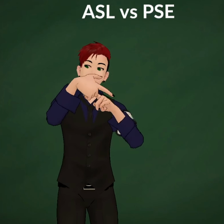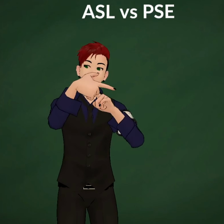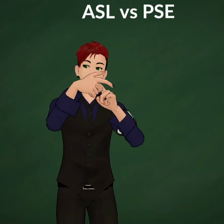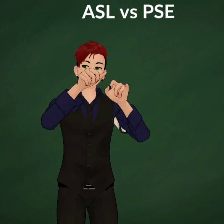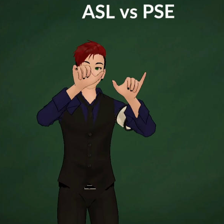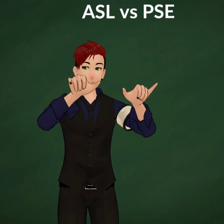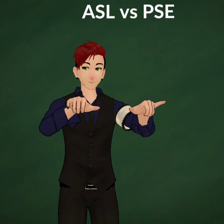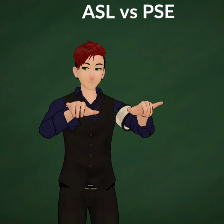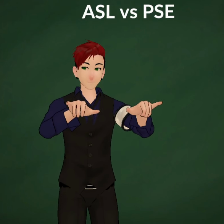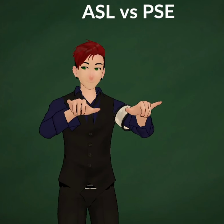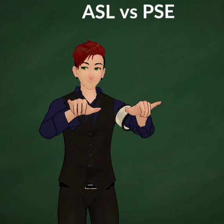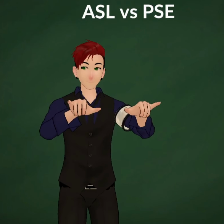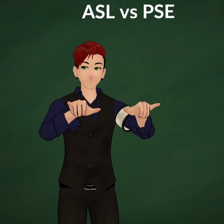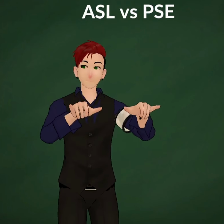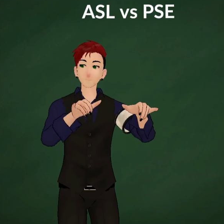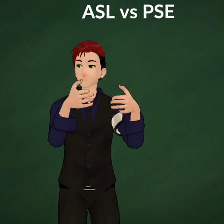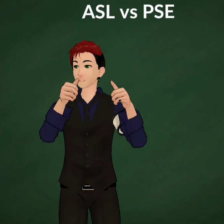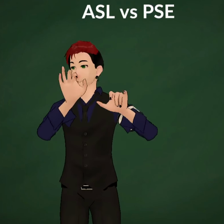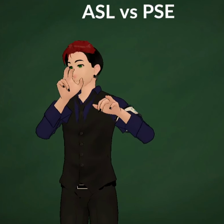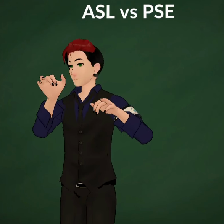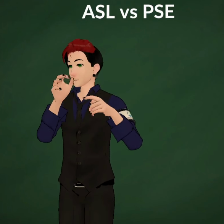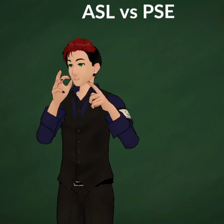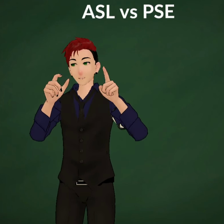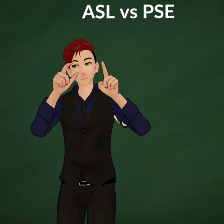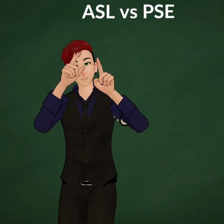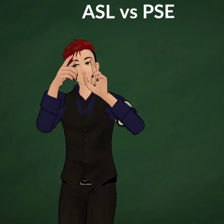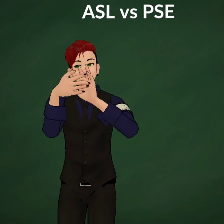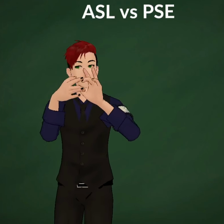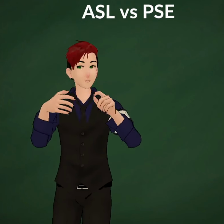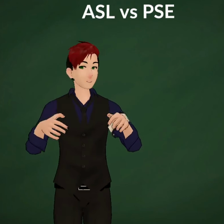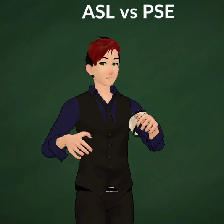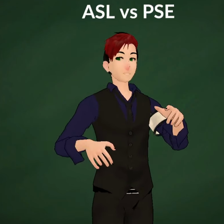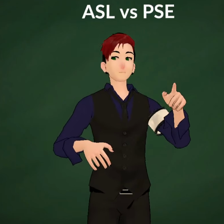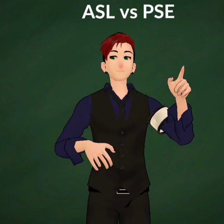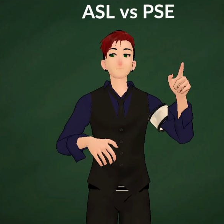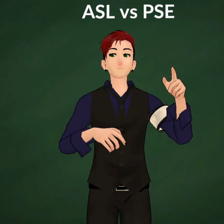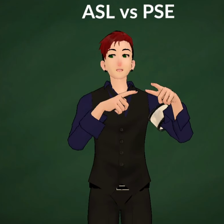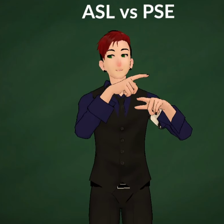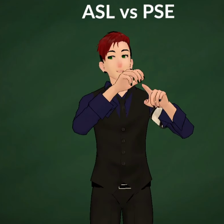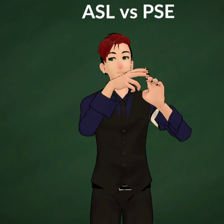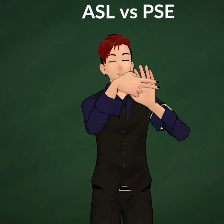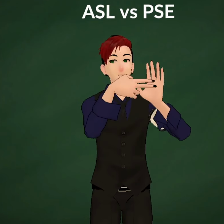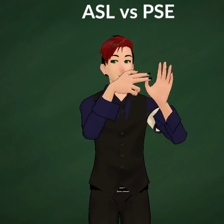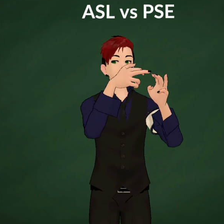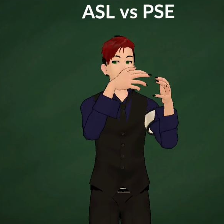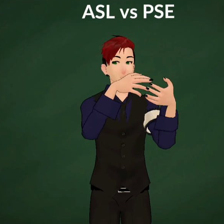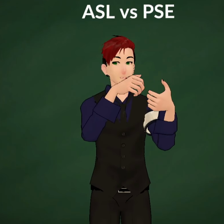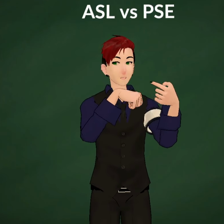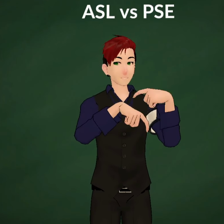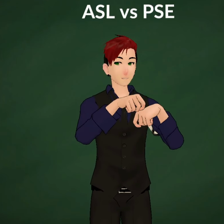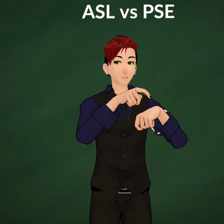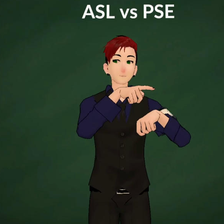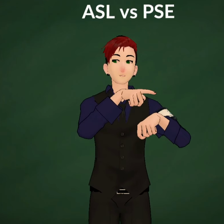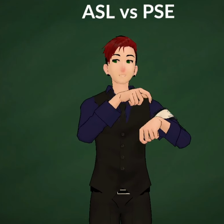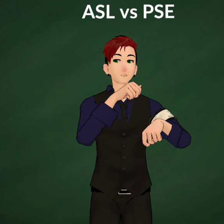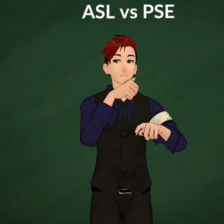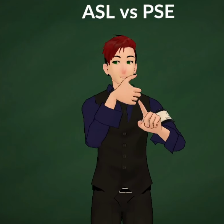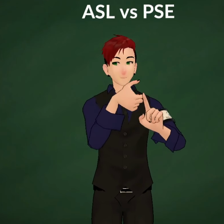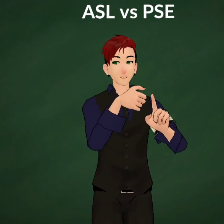coding system. I'm trying to spell all these like technical words. It is a coding system, so it